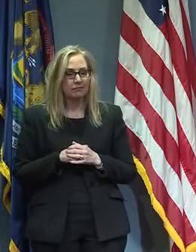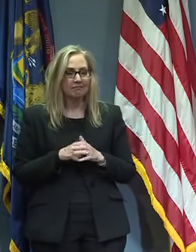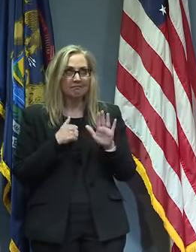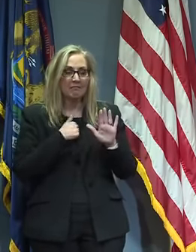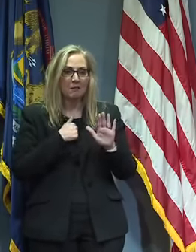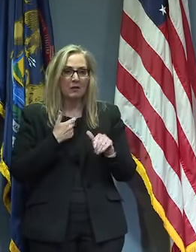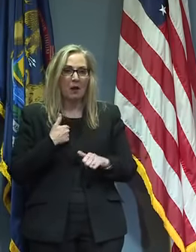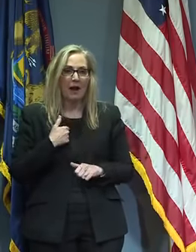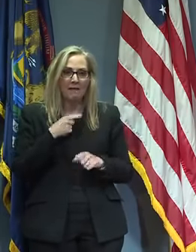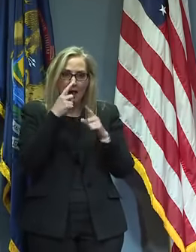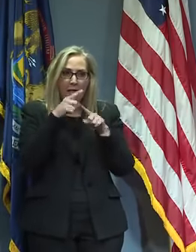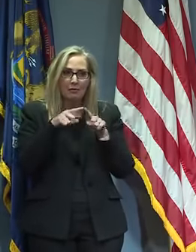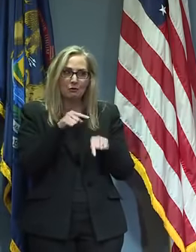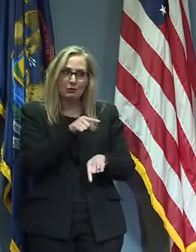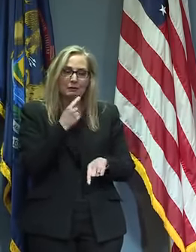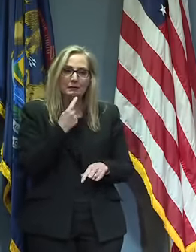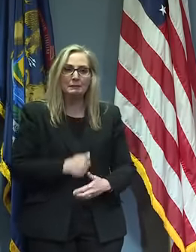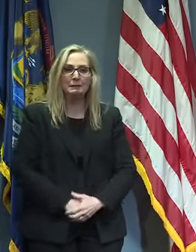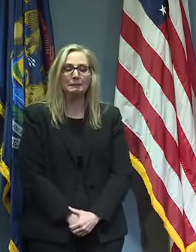allergies, and